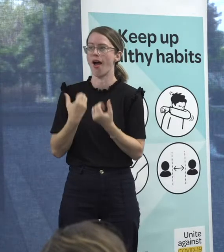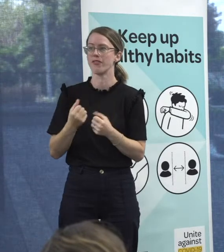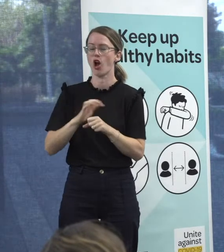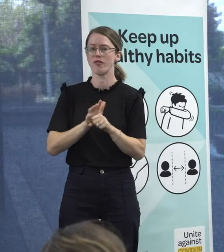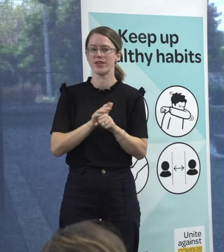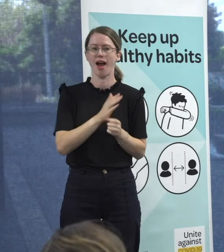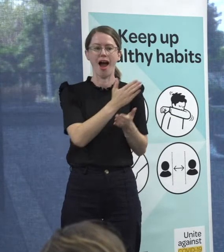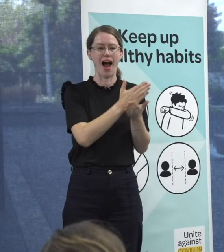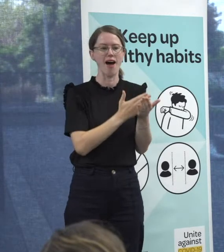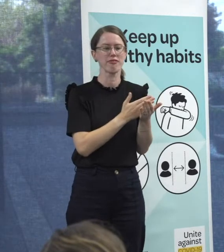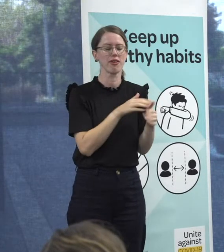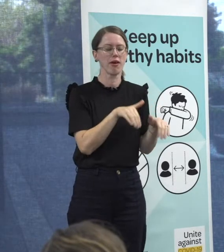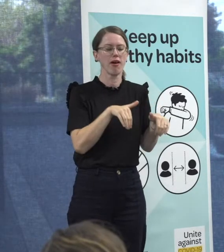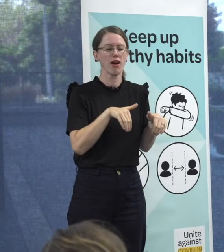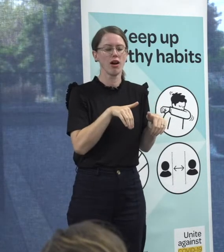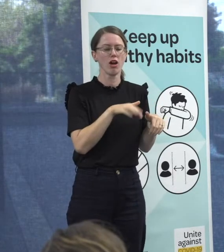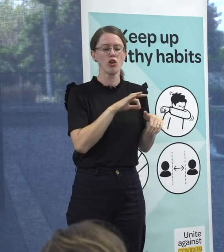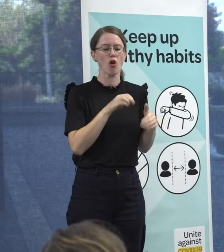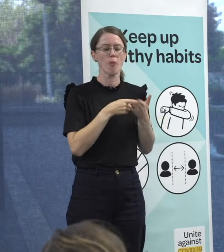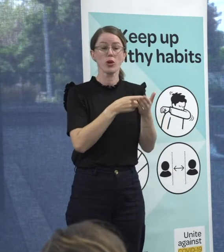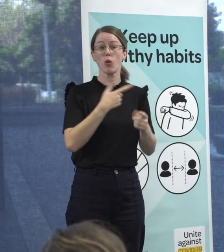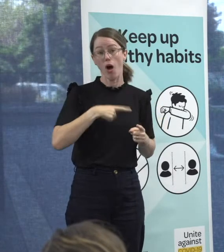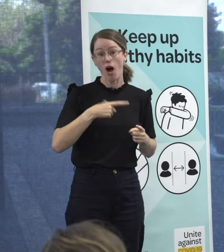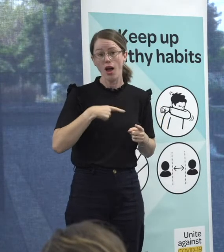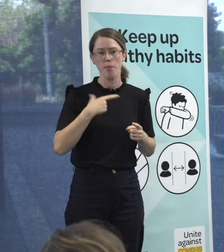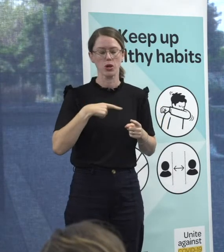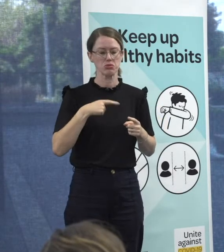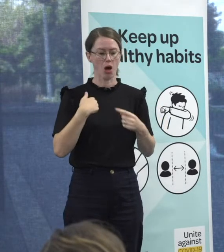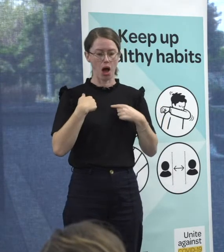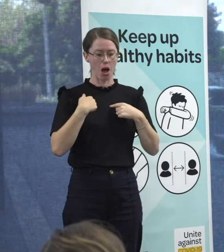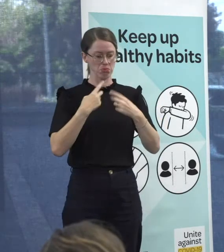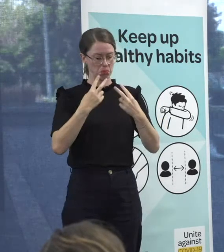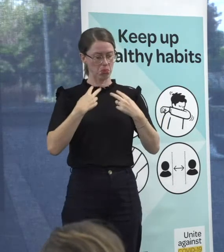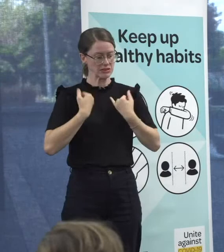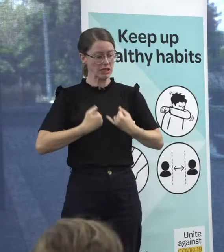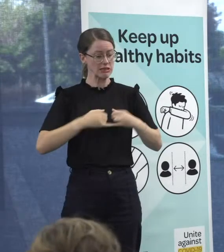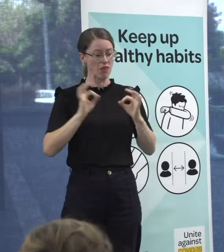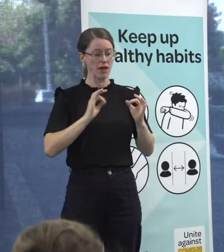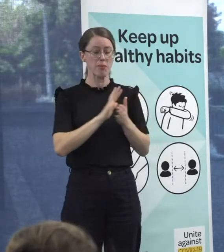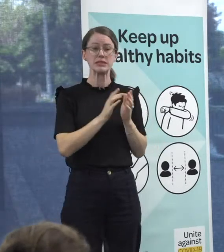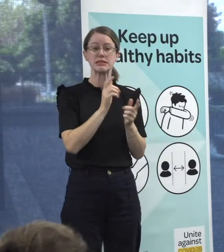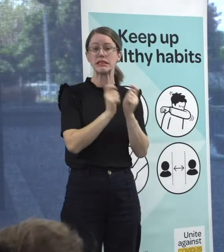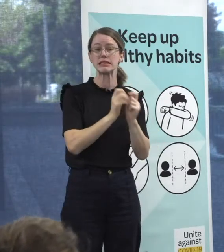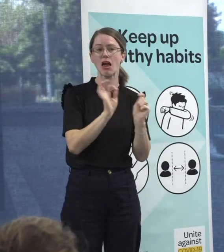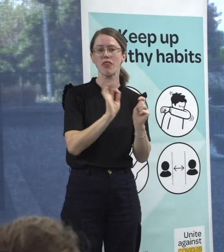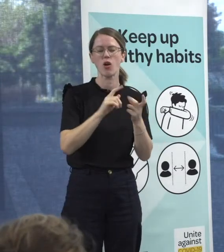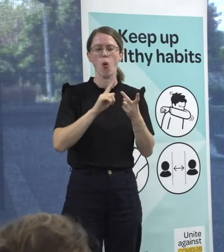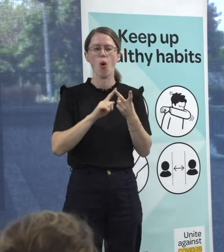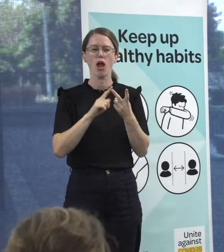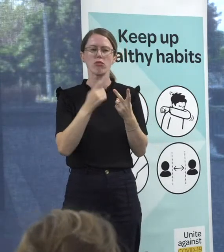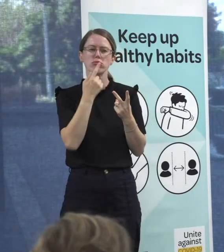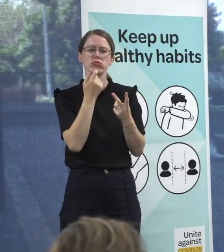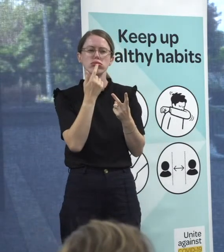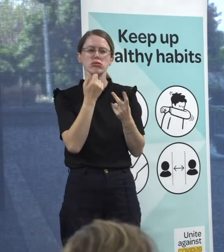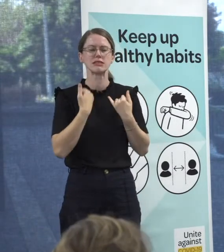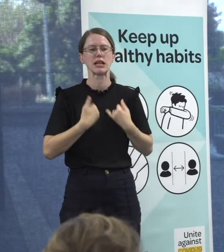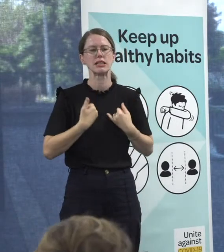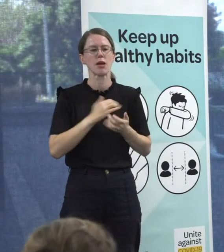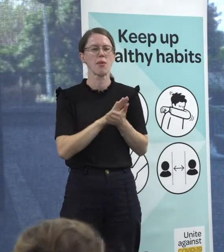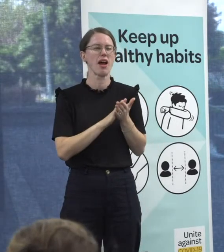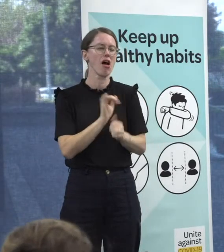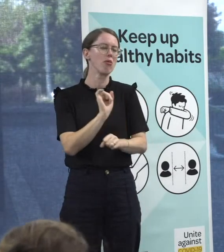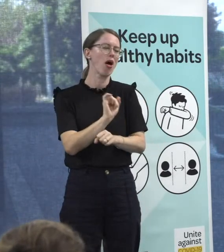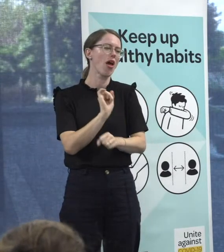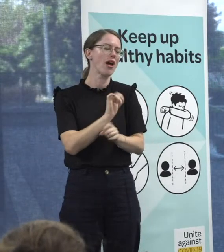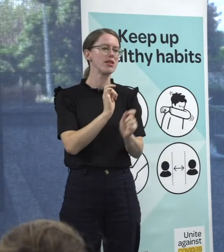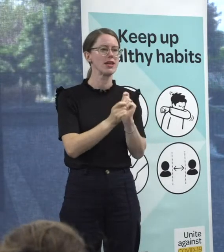those cases not being reported are because people don't have symptoms, so they're not actually testing. Others, the symptoms may be very mild, so people don't get